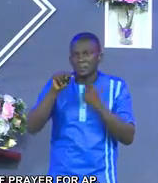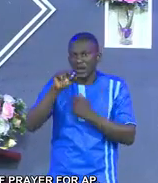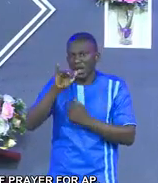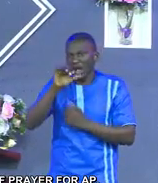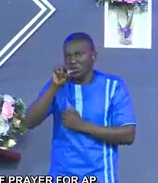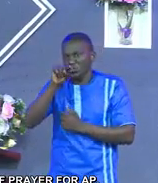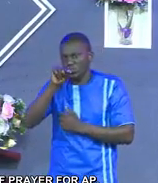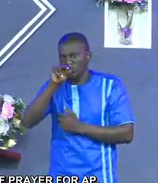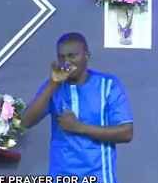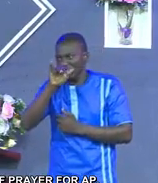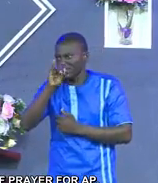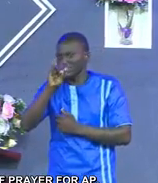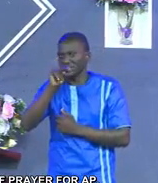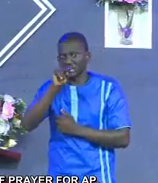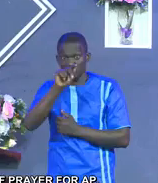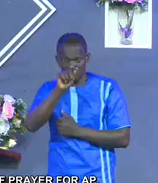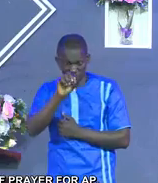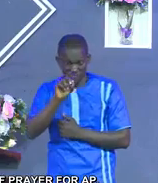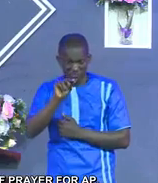munnaffe